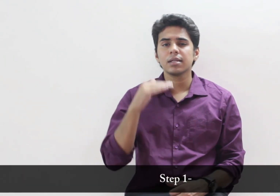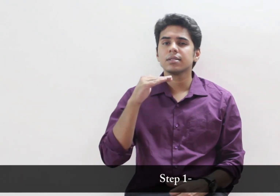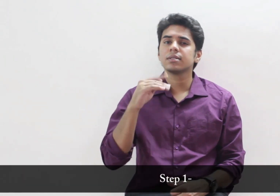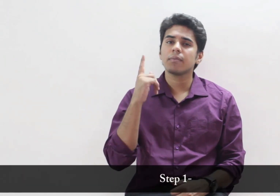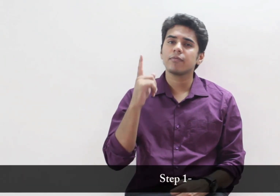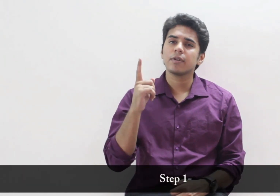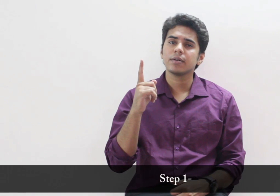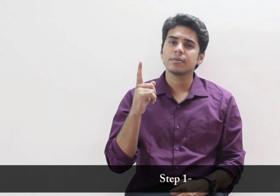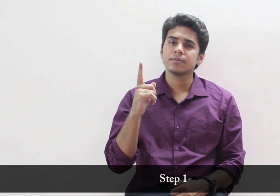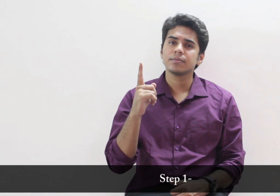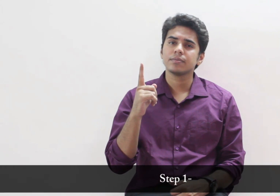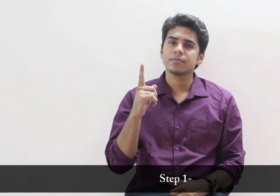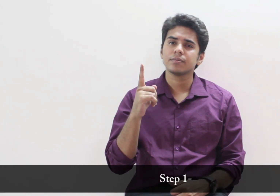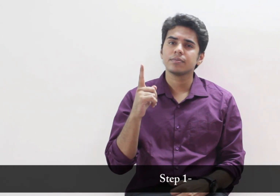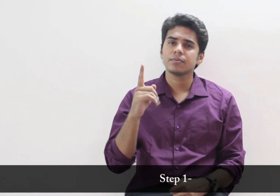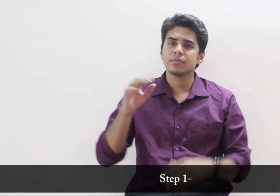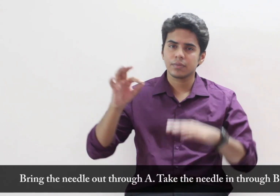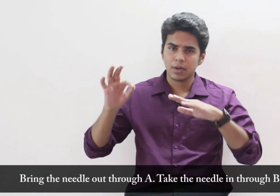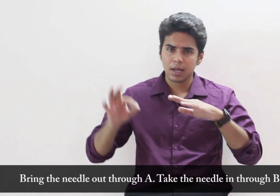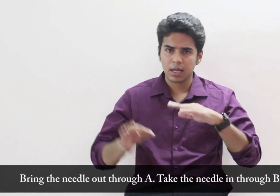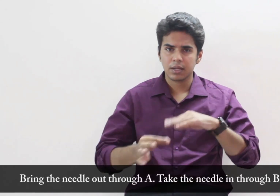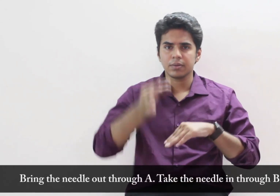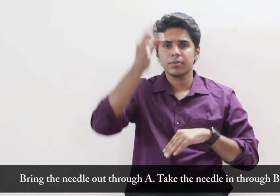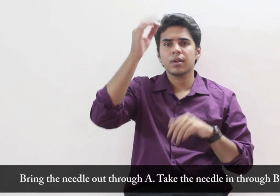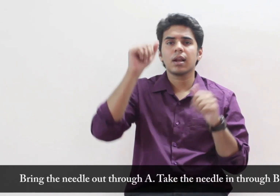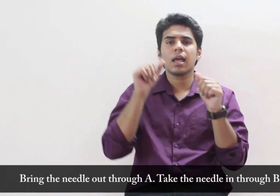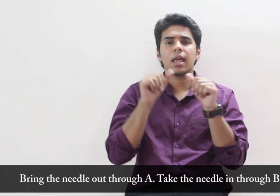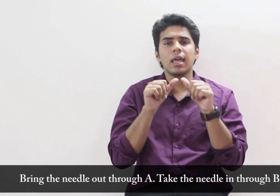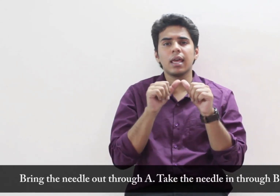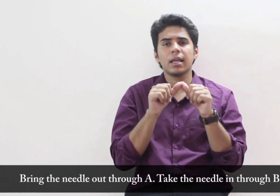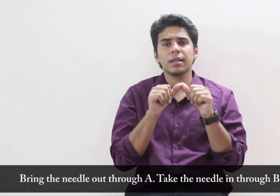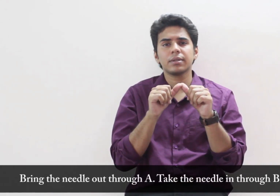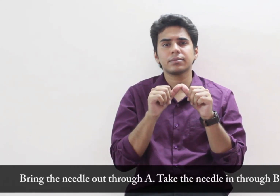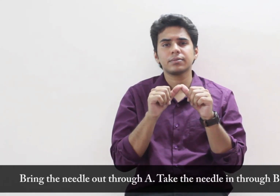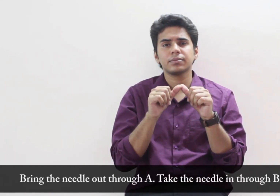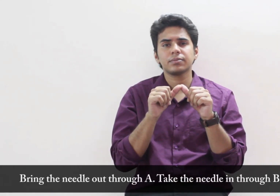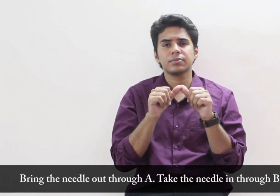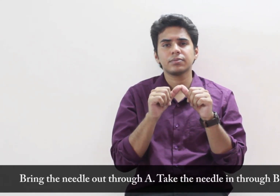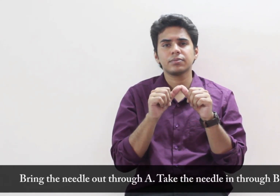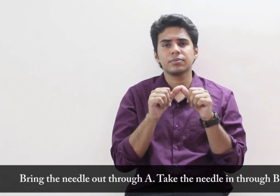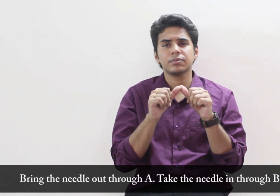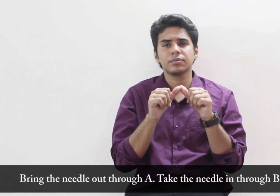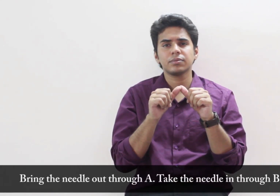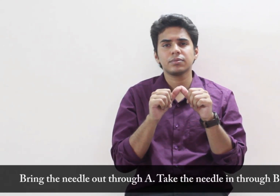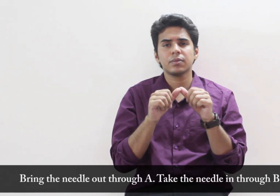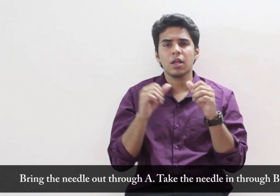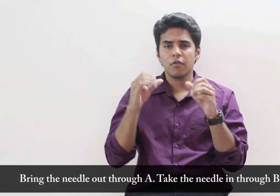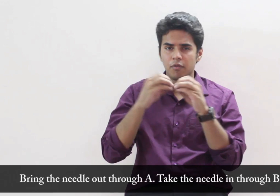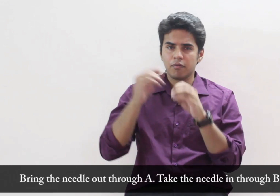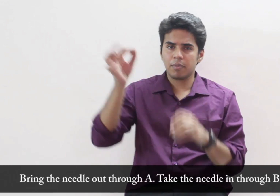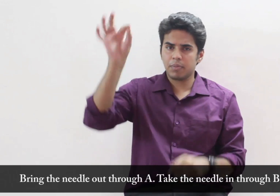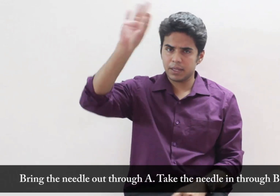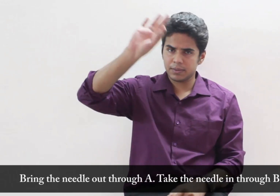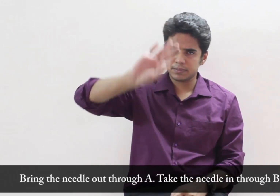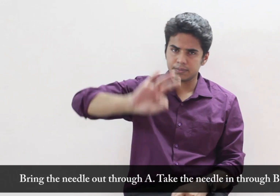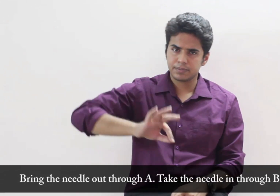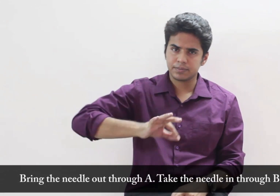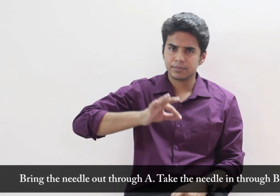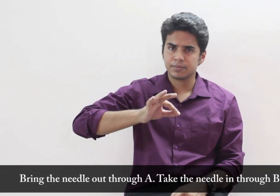Step 1. Bring the needle out through A, take the needle in through B, take it out.